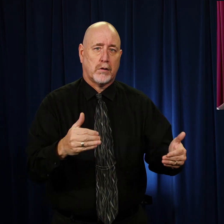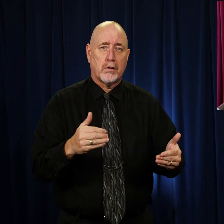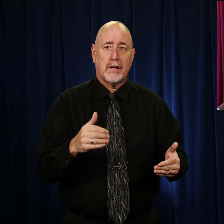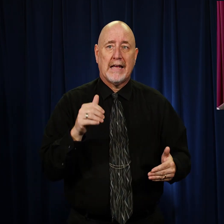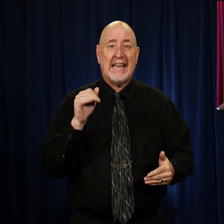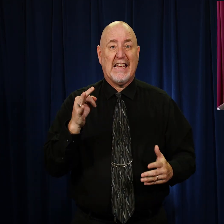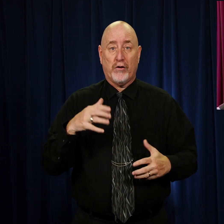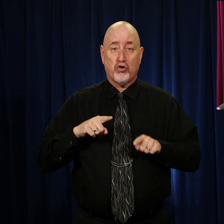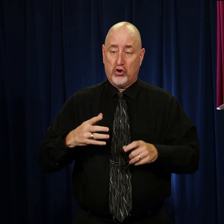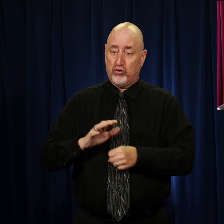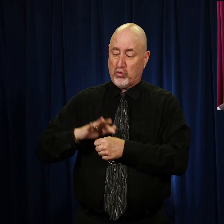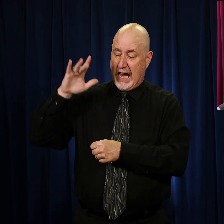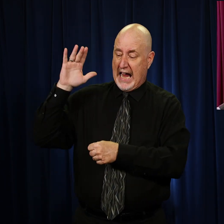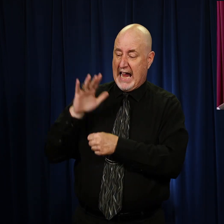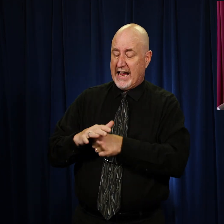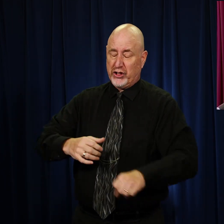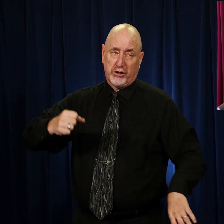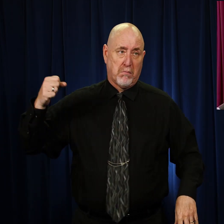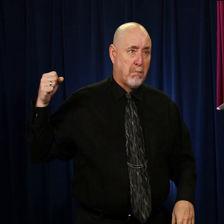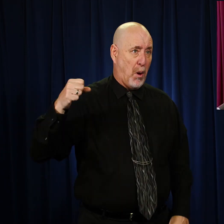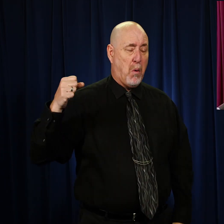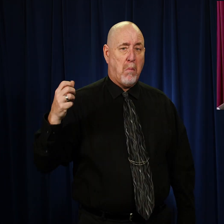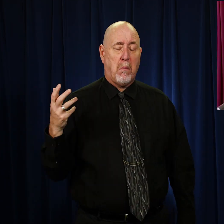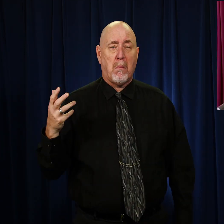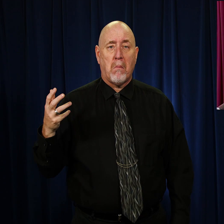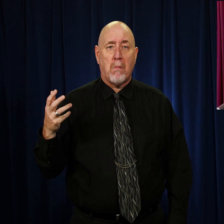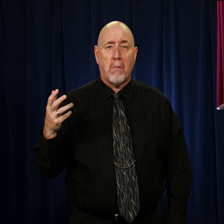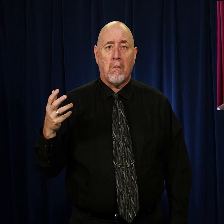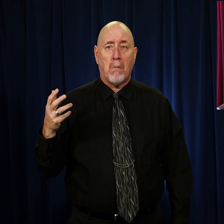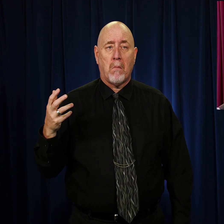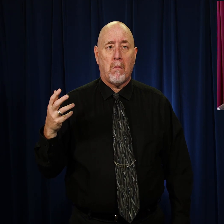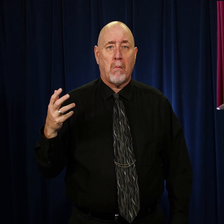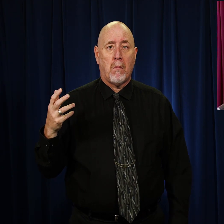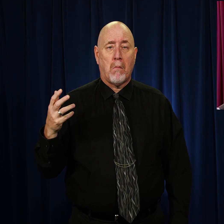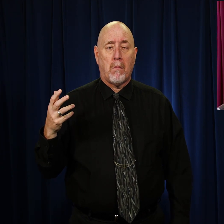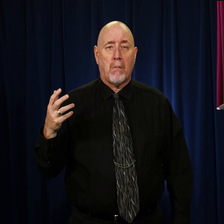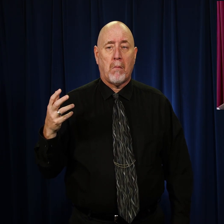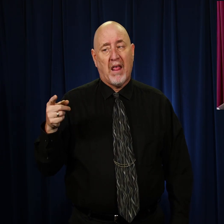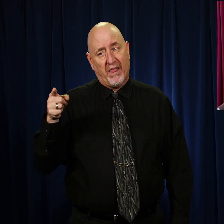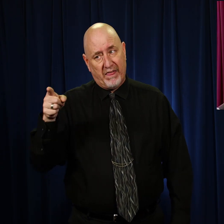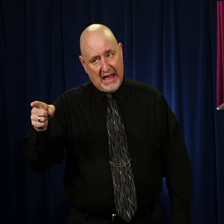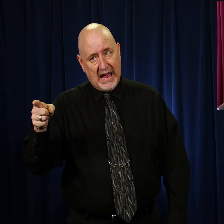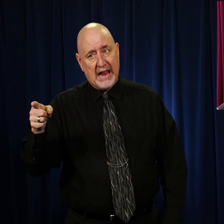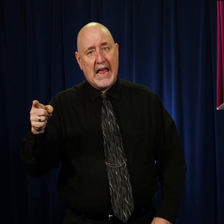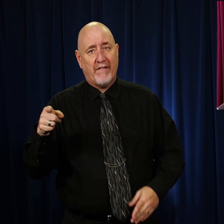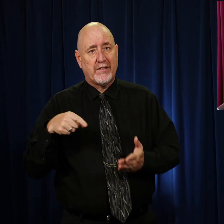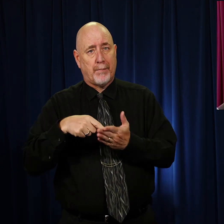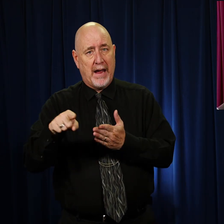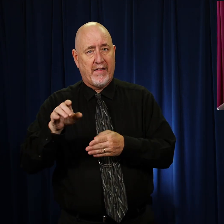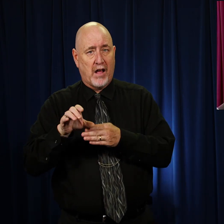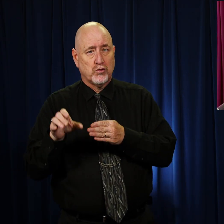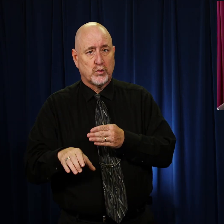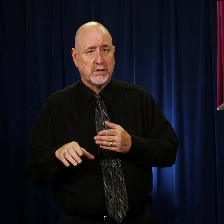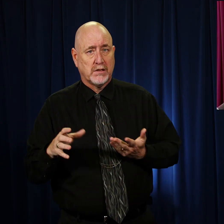in a fit of rage a person hits another person, then they're going to have to pay some consequences for